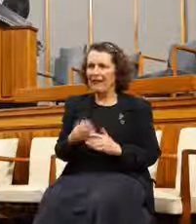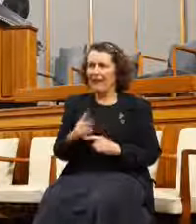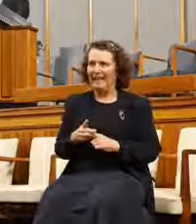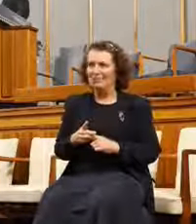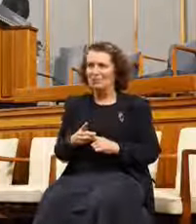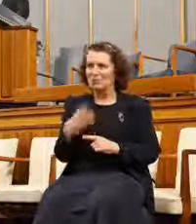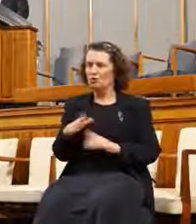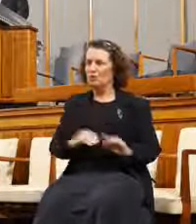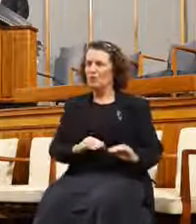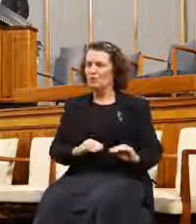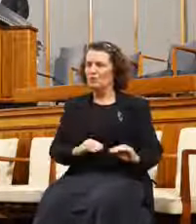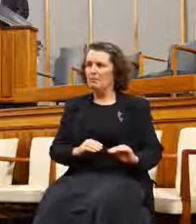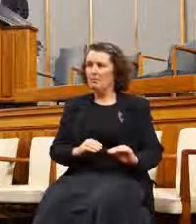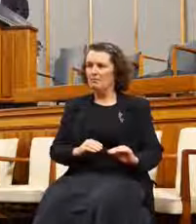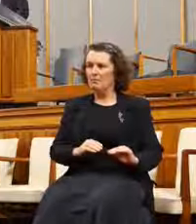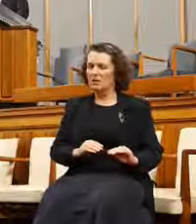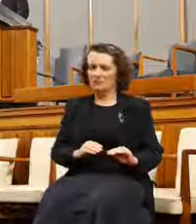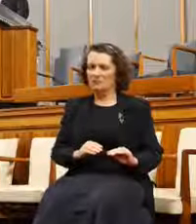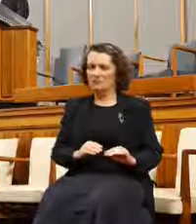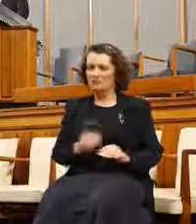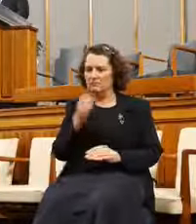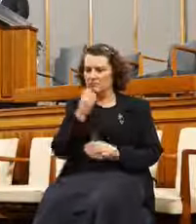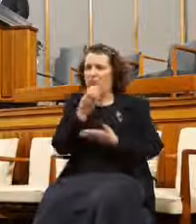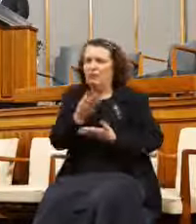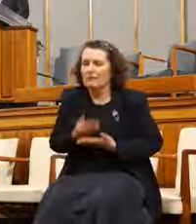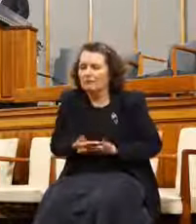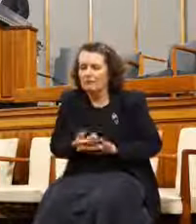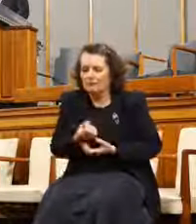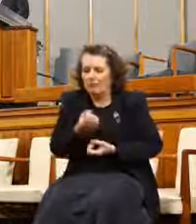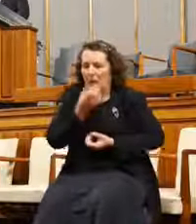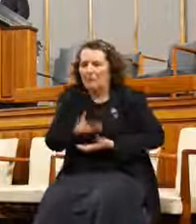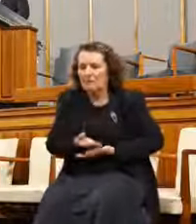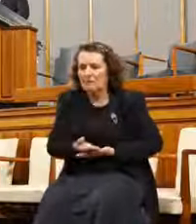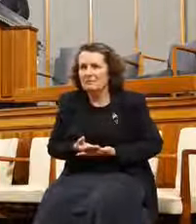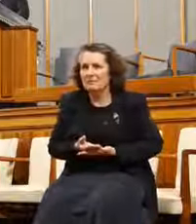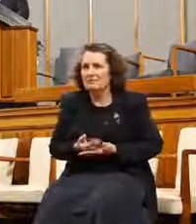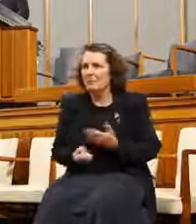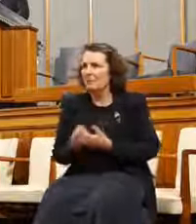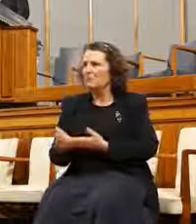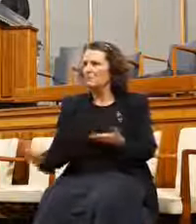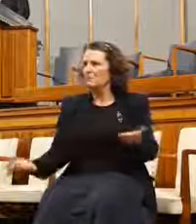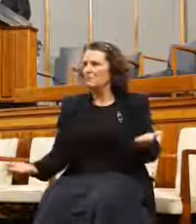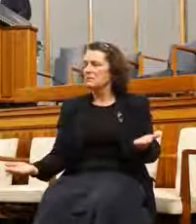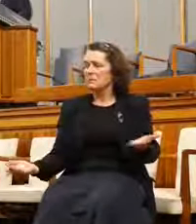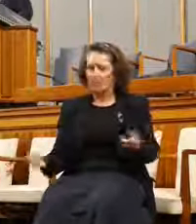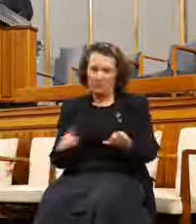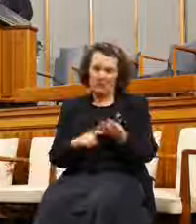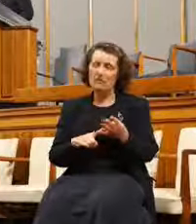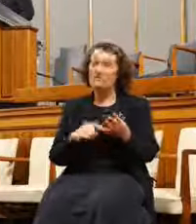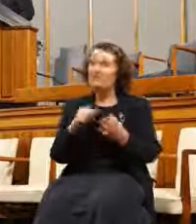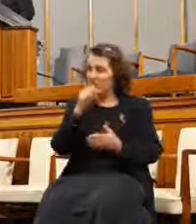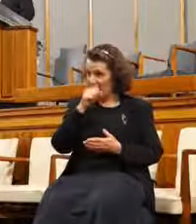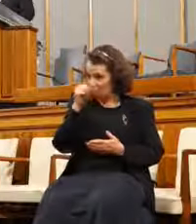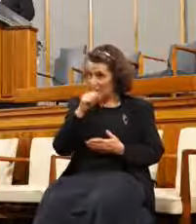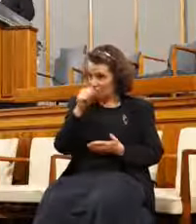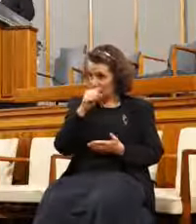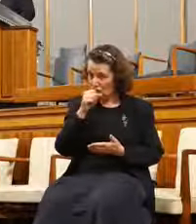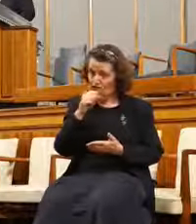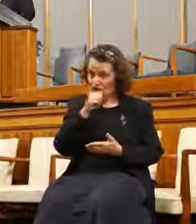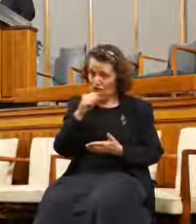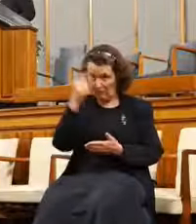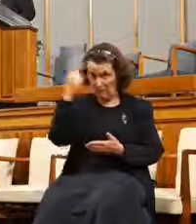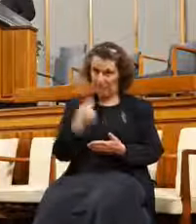But you can't. They go on and on. And selfishness. You're a selfish person. People don't